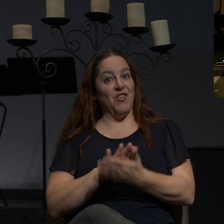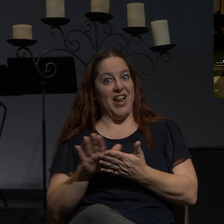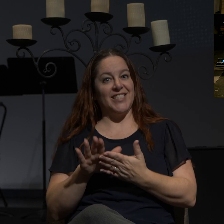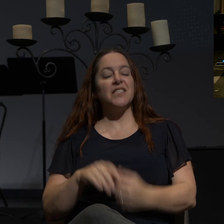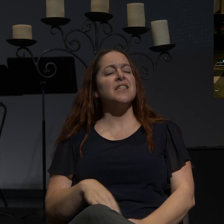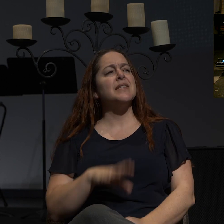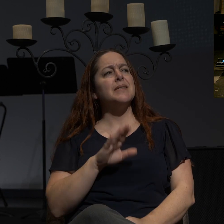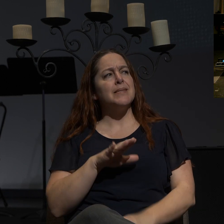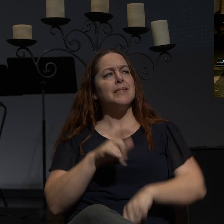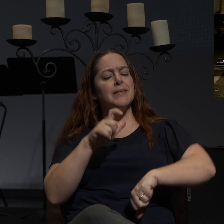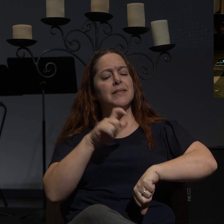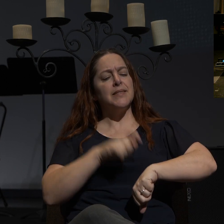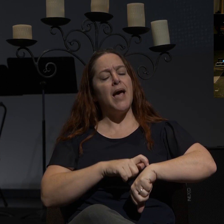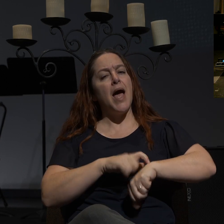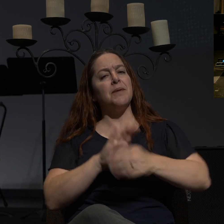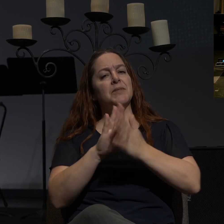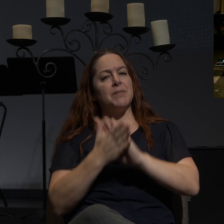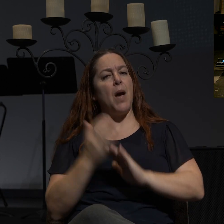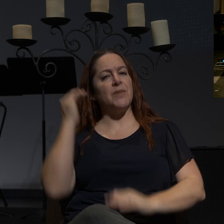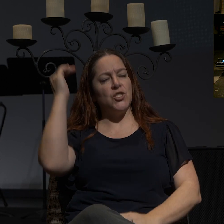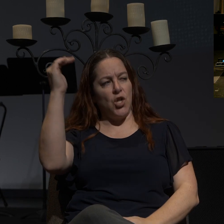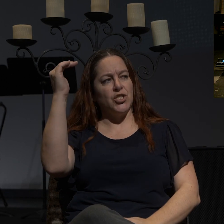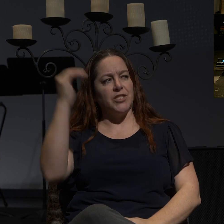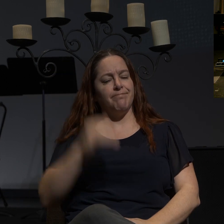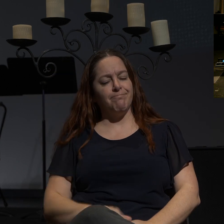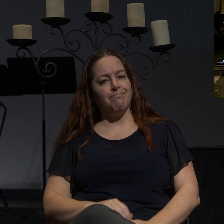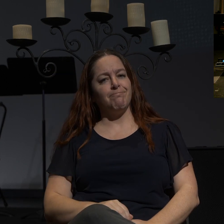nicely, "It's time to be an adult."